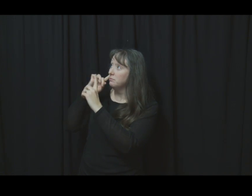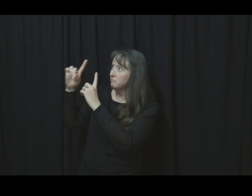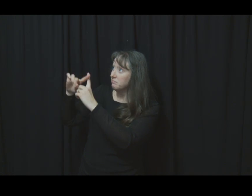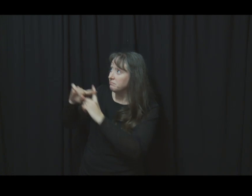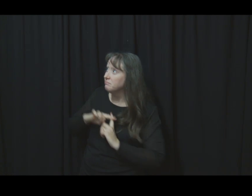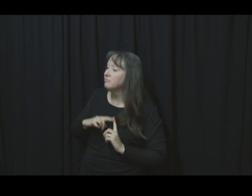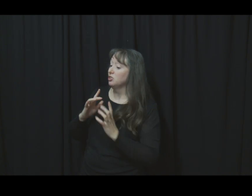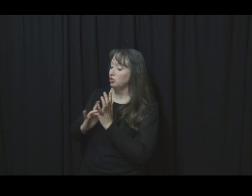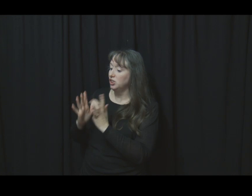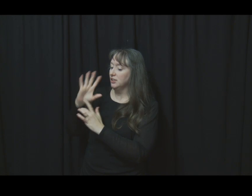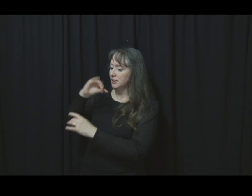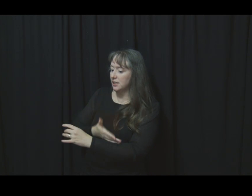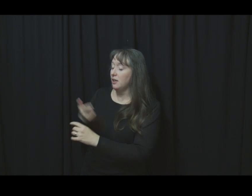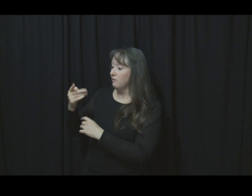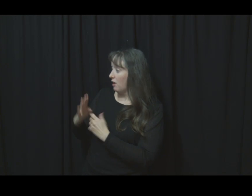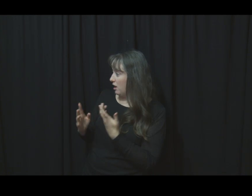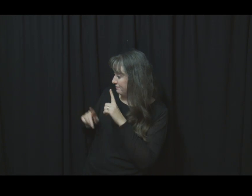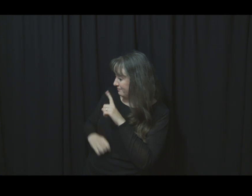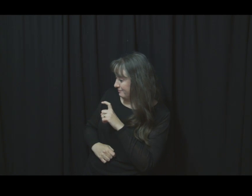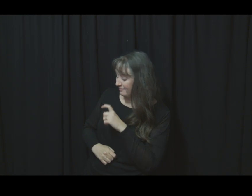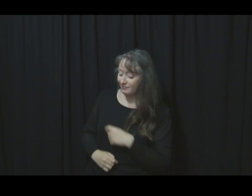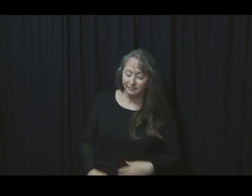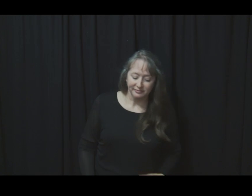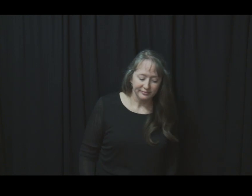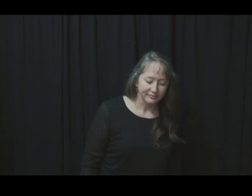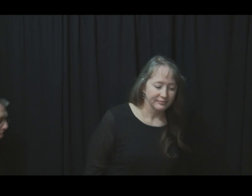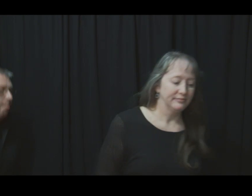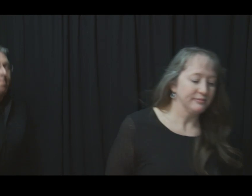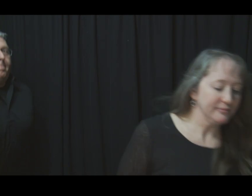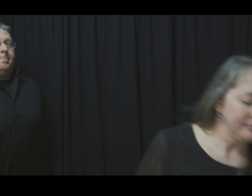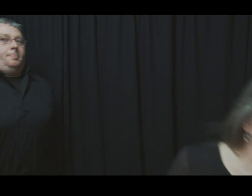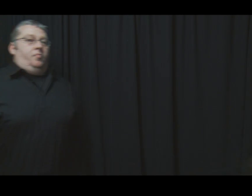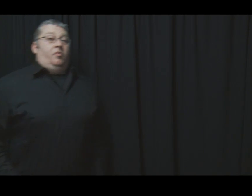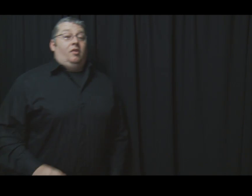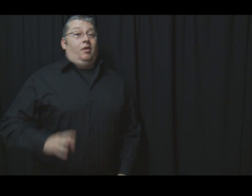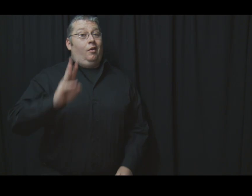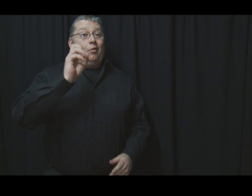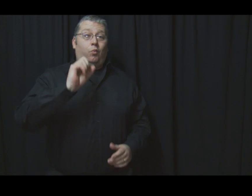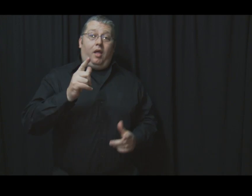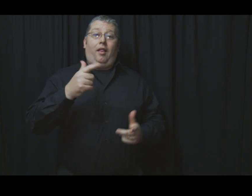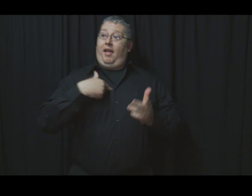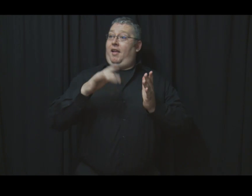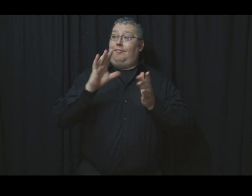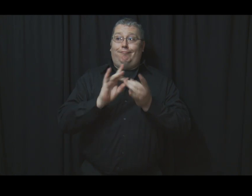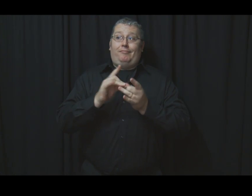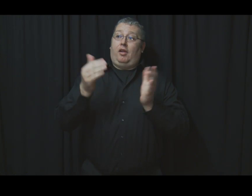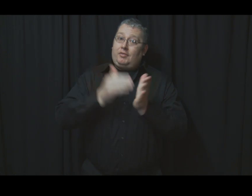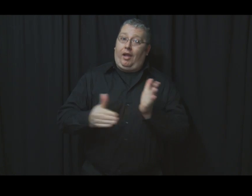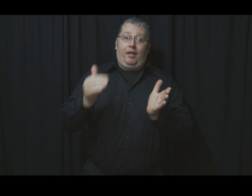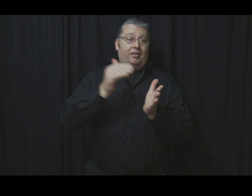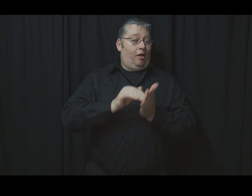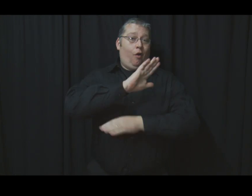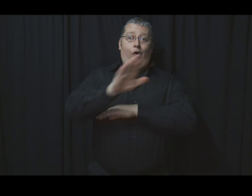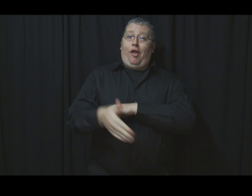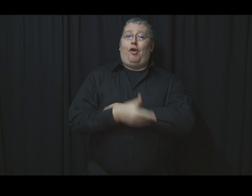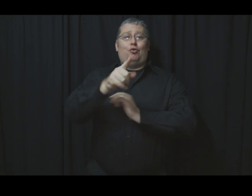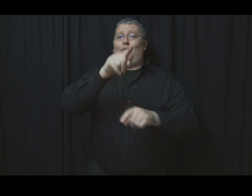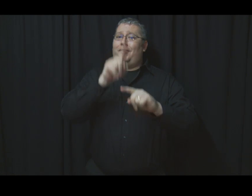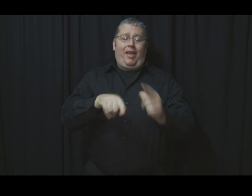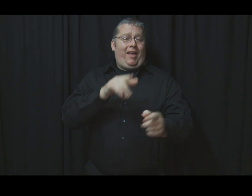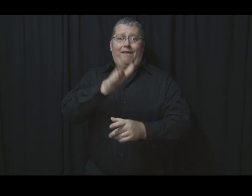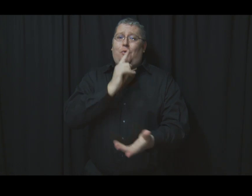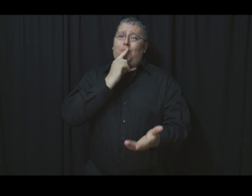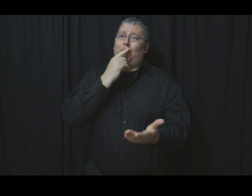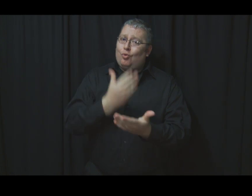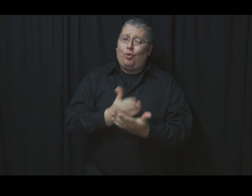God? Well, I've been emphasizing all night. You cannot ever prove